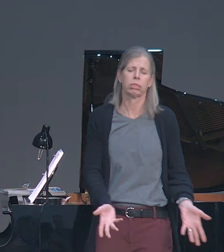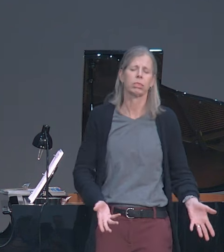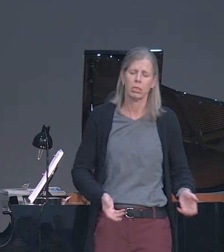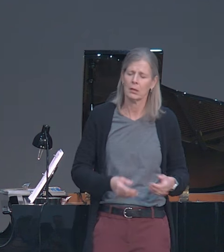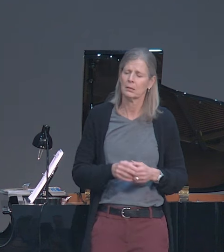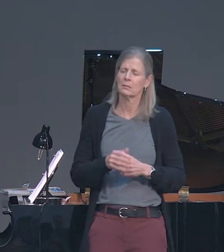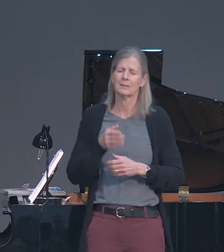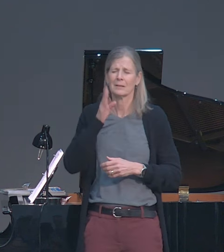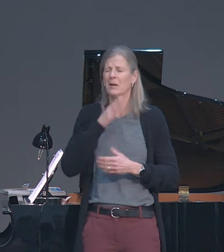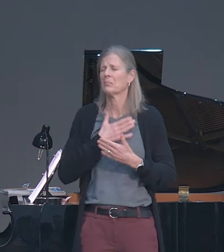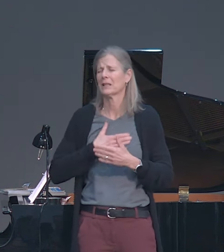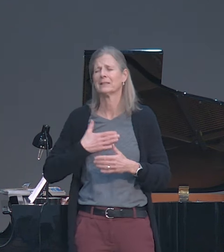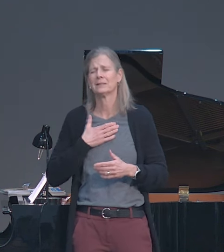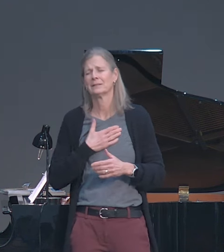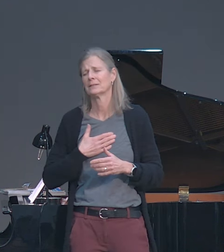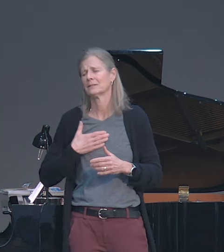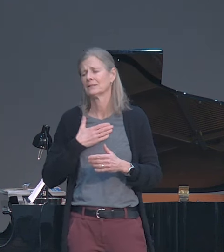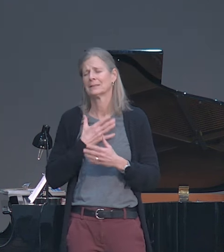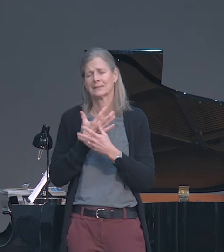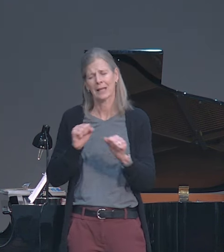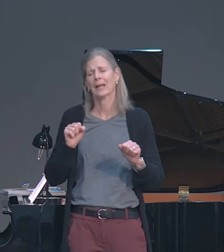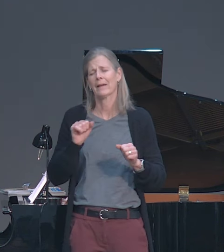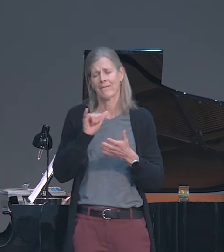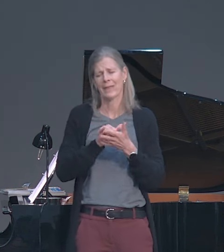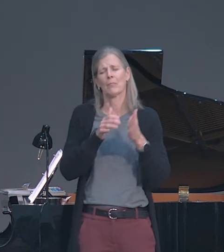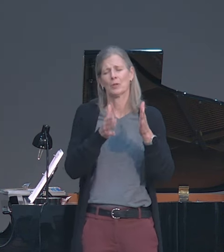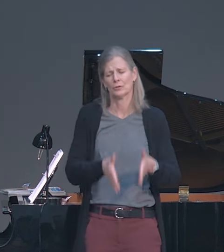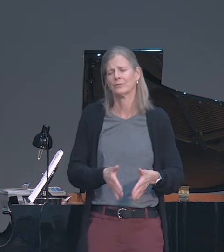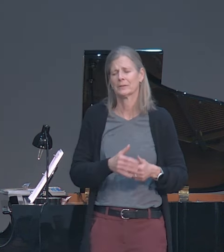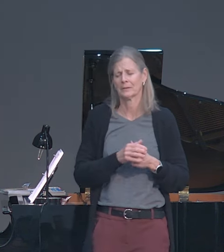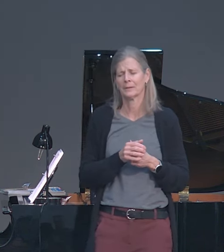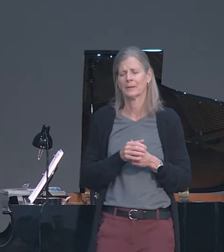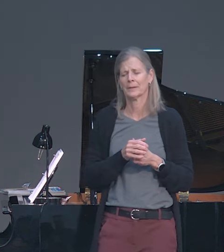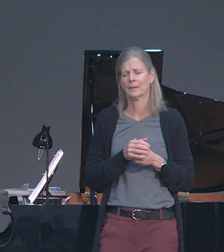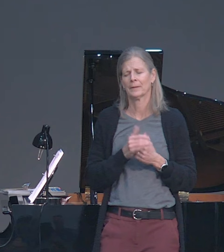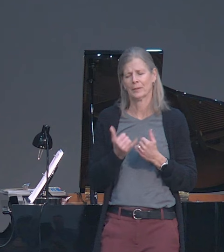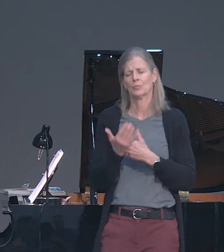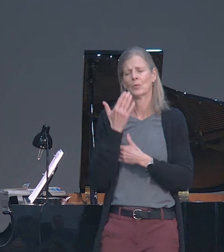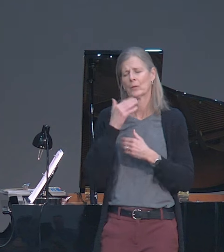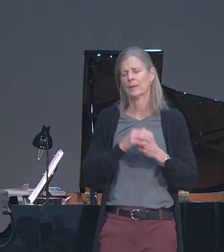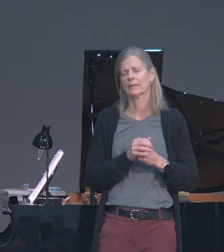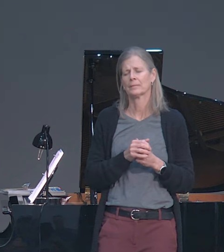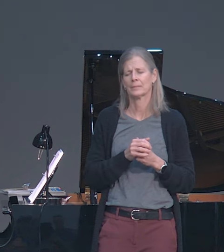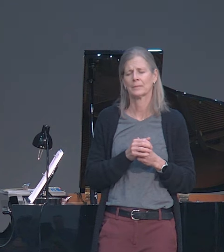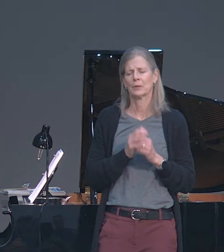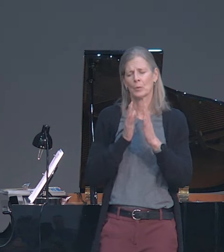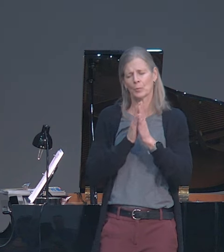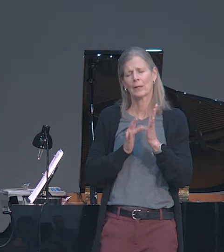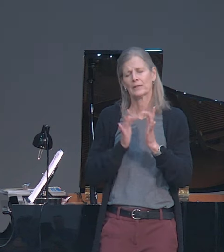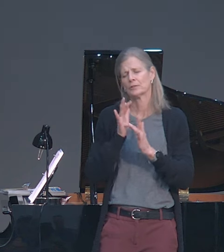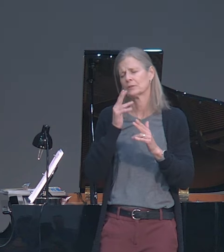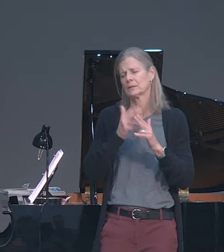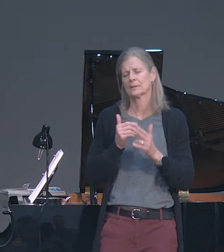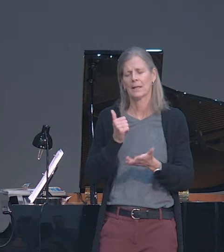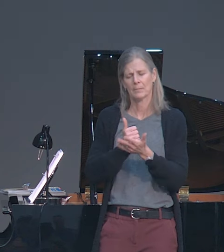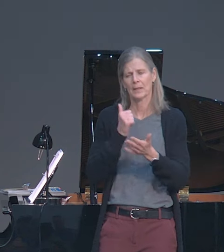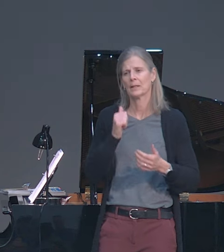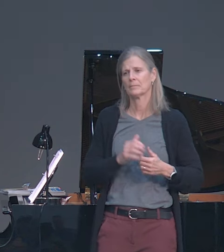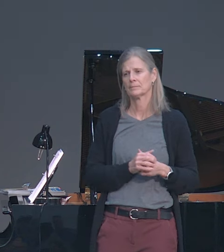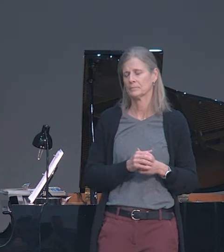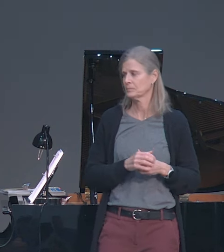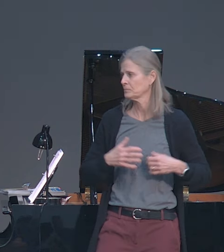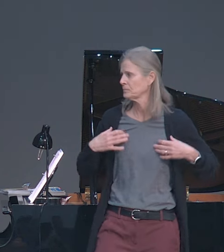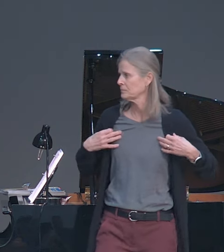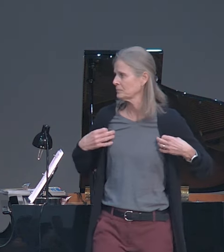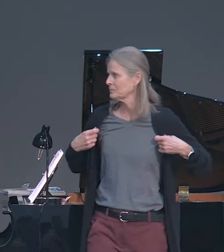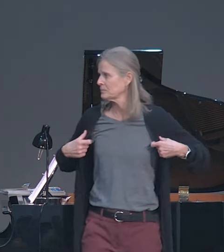God, would you save that person this morning? We pray in Jesus' name. Amen. Amen. I